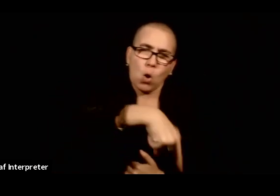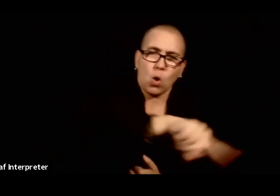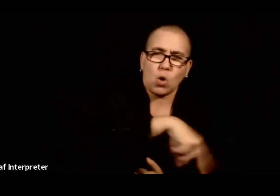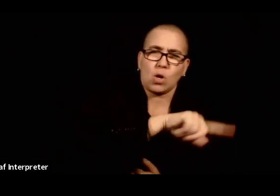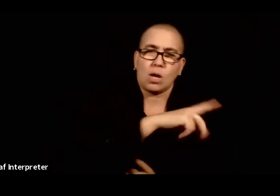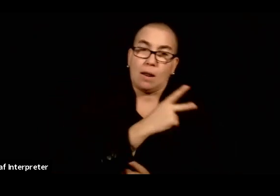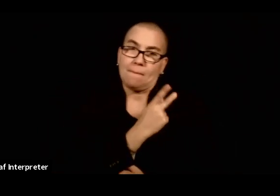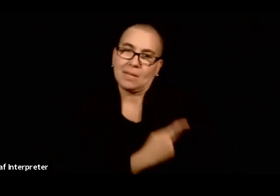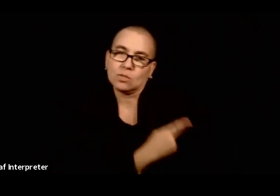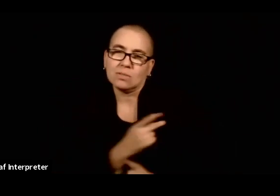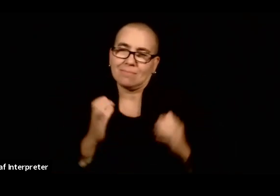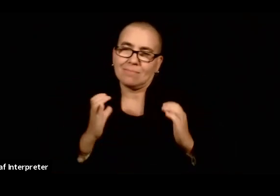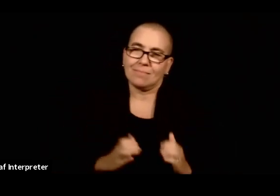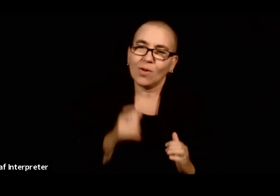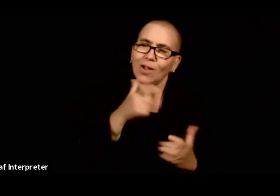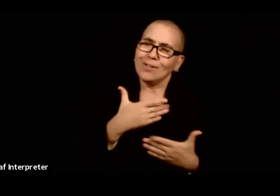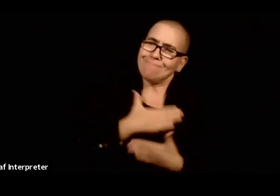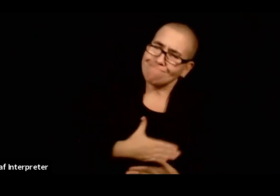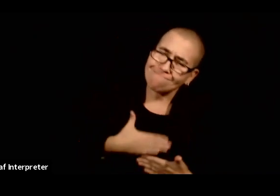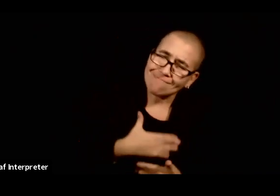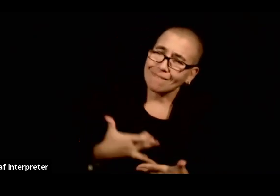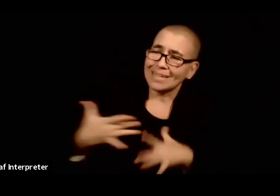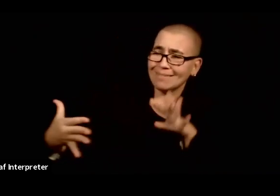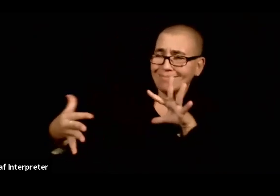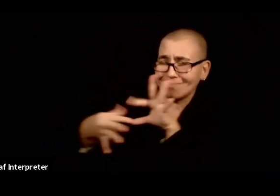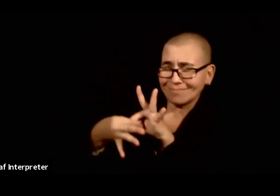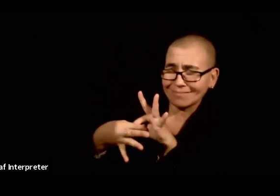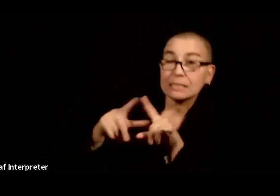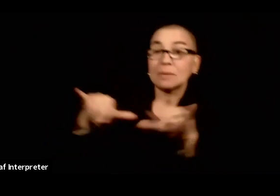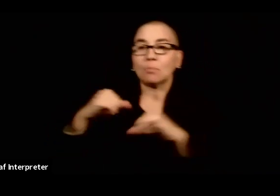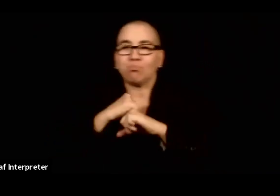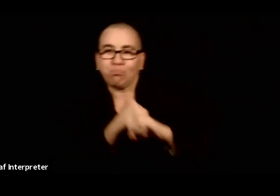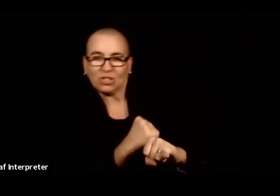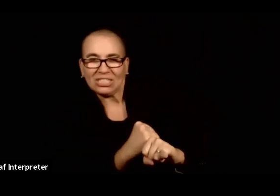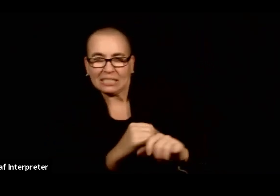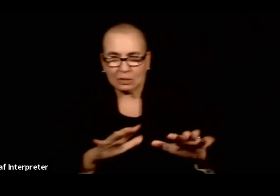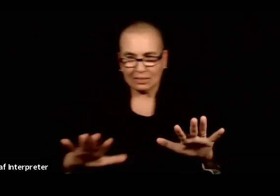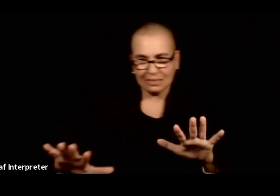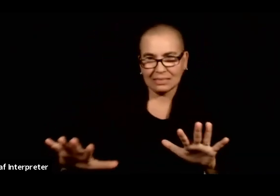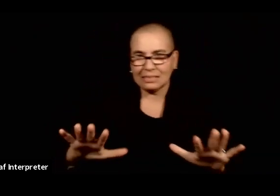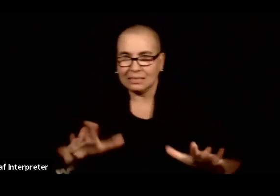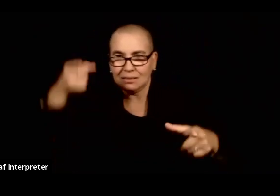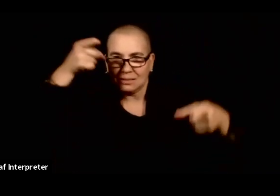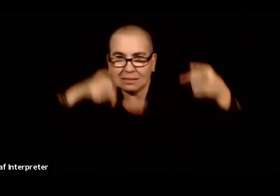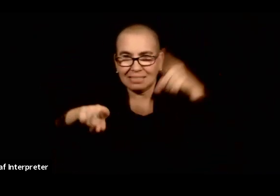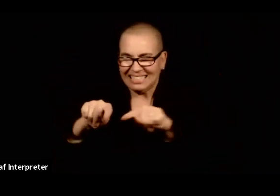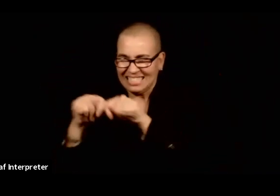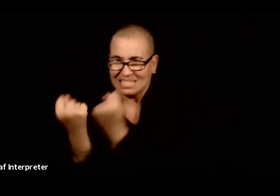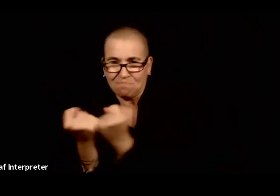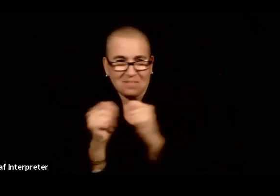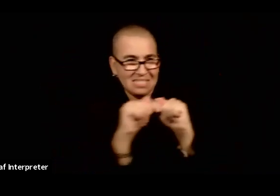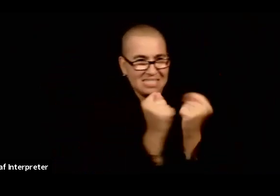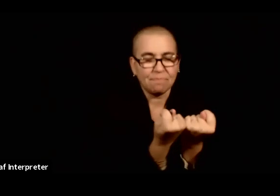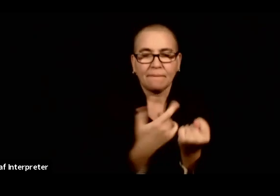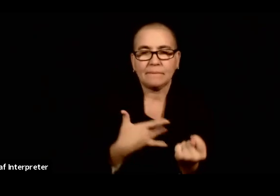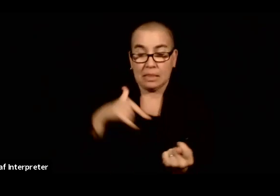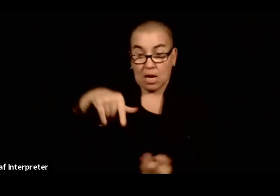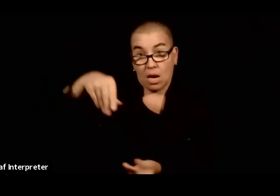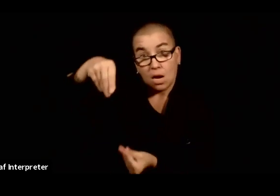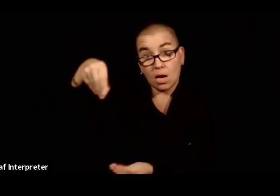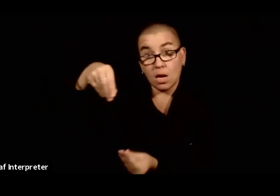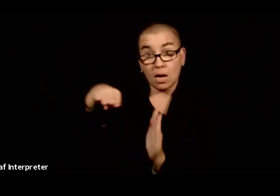term. We are confident that this guidance we are rolling out today does just that. And now I'd like to turn it over to